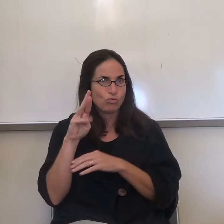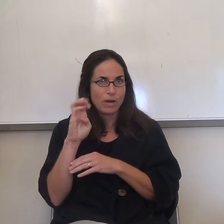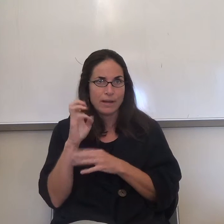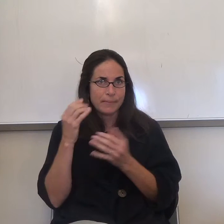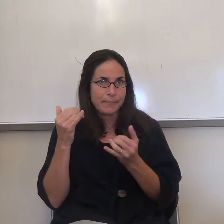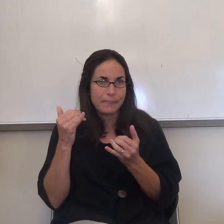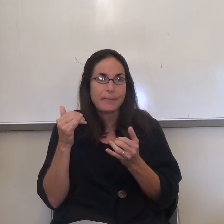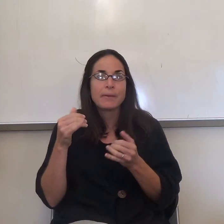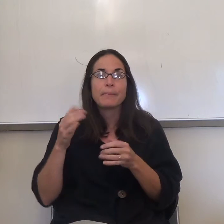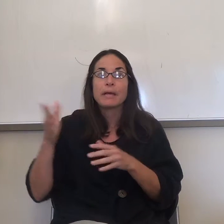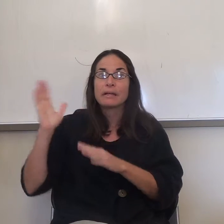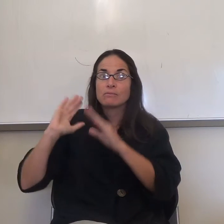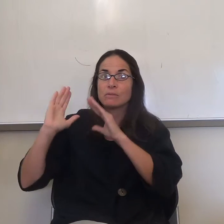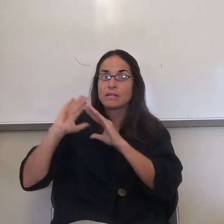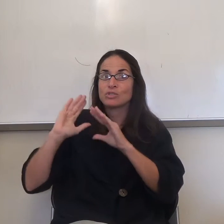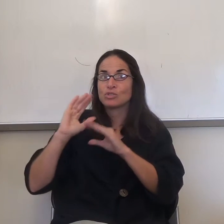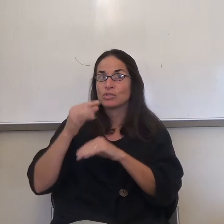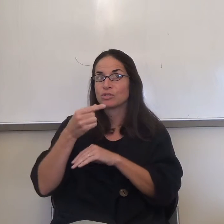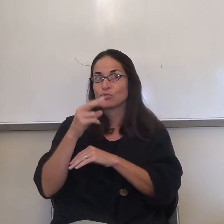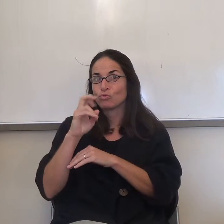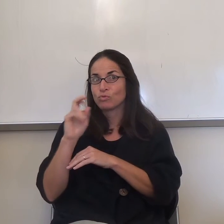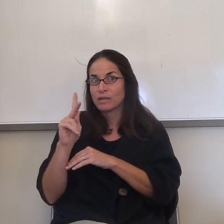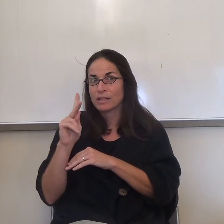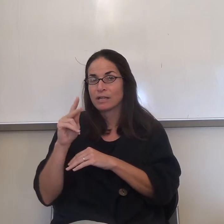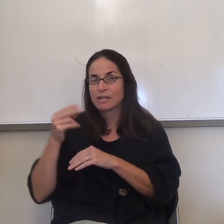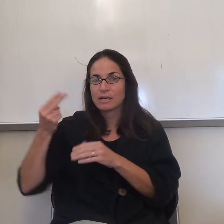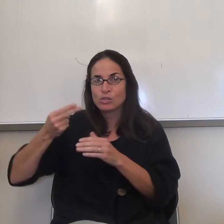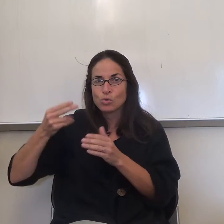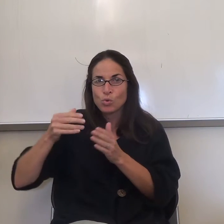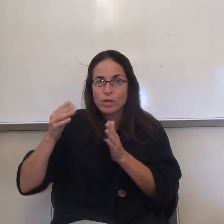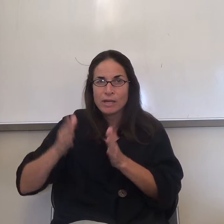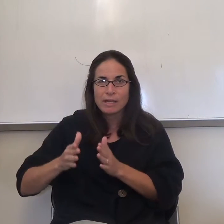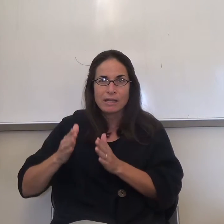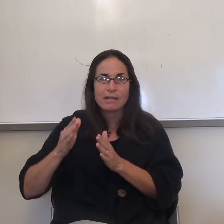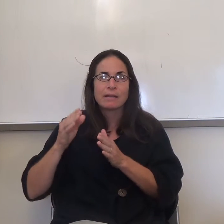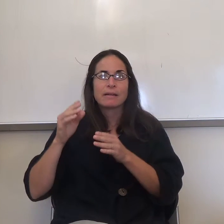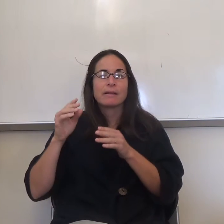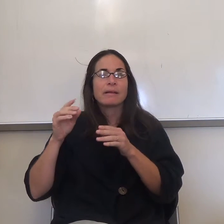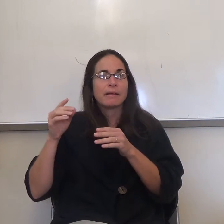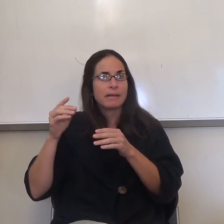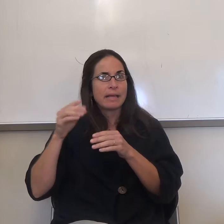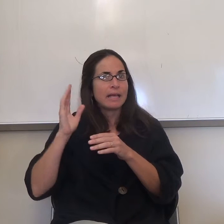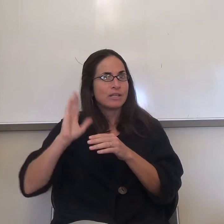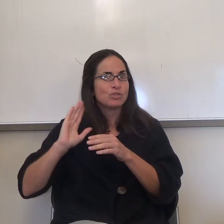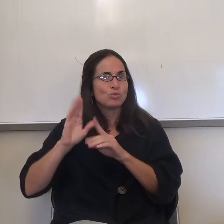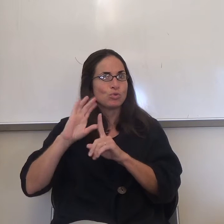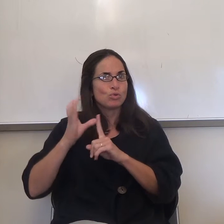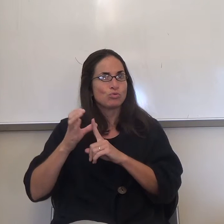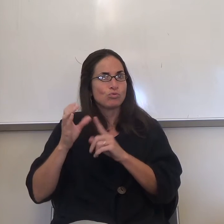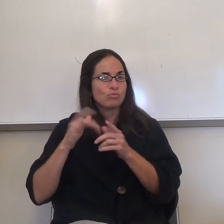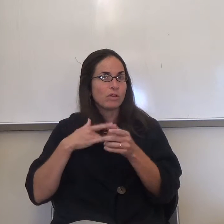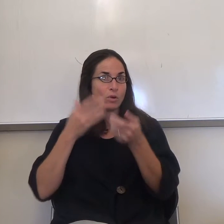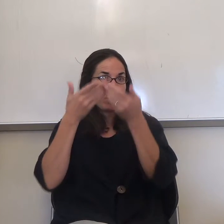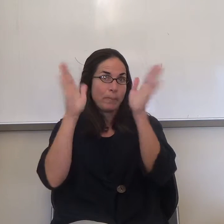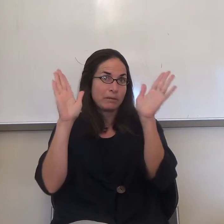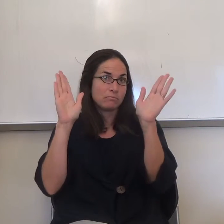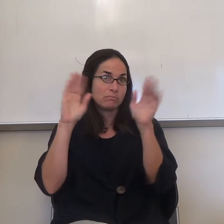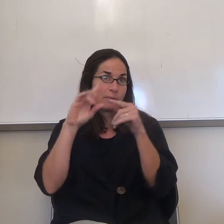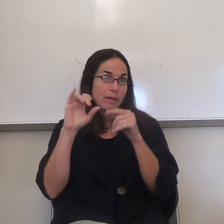historians, that ancient cultures basically were open about it, and that they considered it